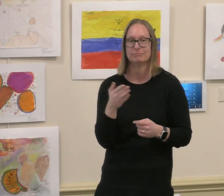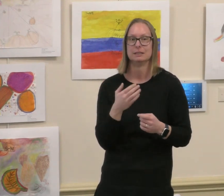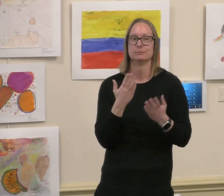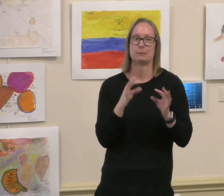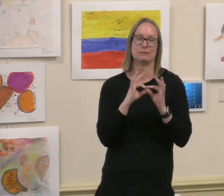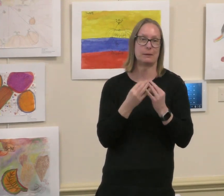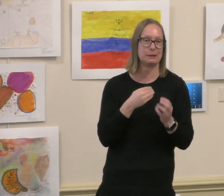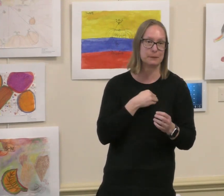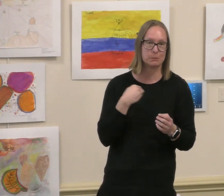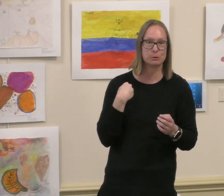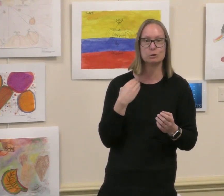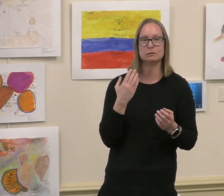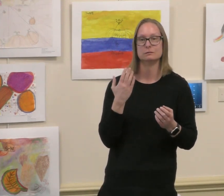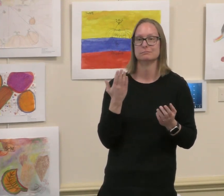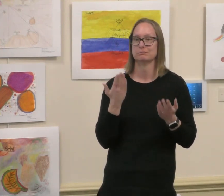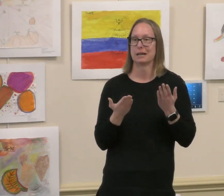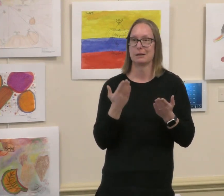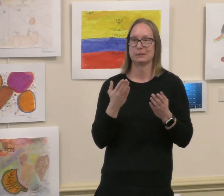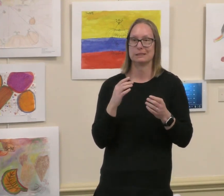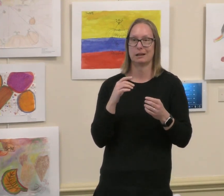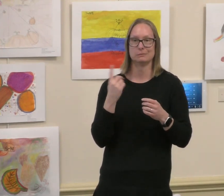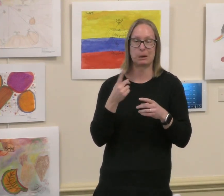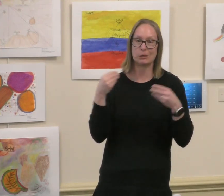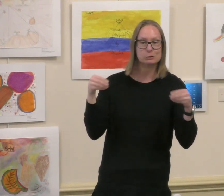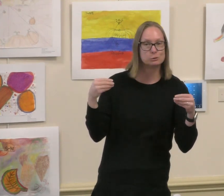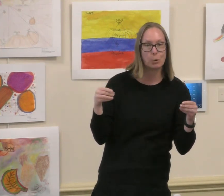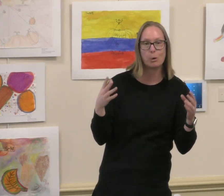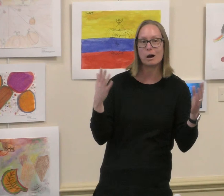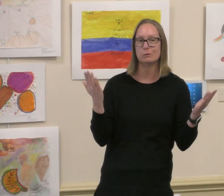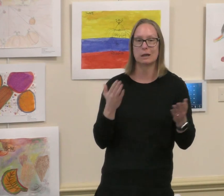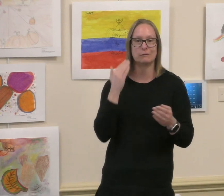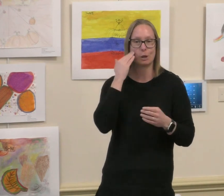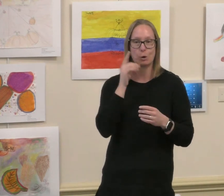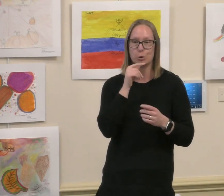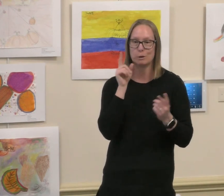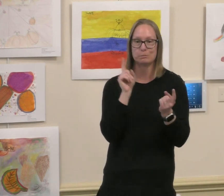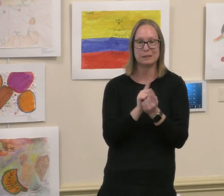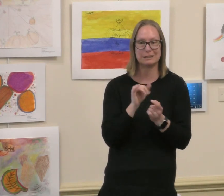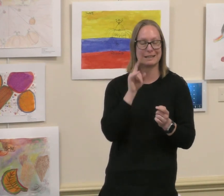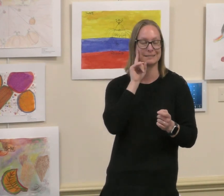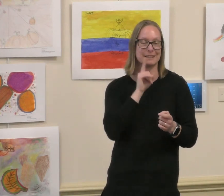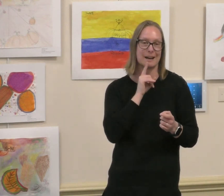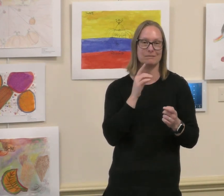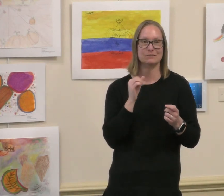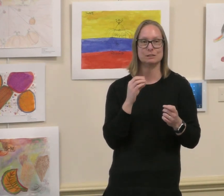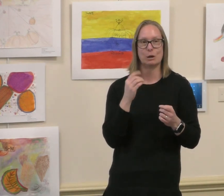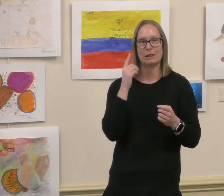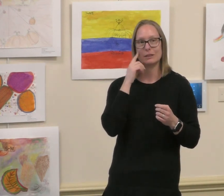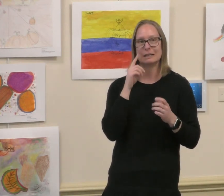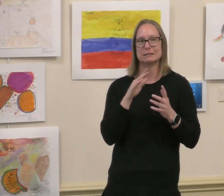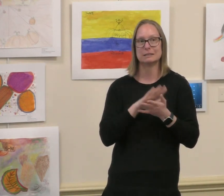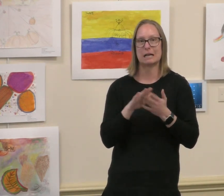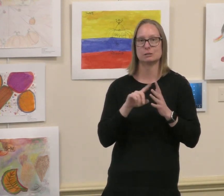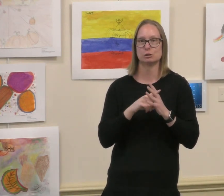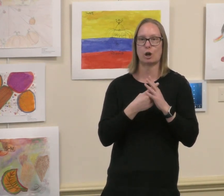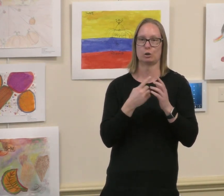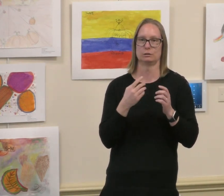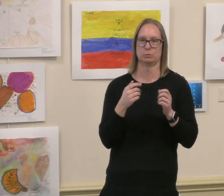will eventually. And it could become a family member, or if you're in the grocery store, you'll never know when you might meet a deaf person.